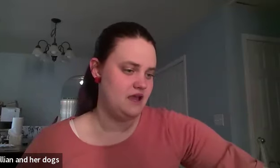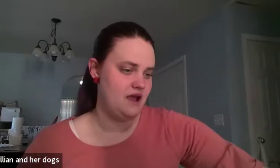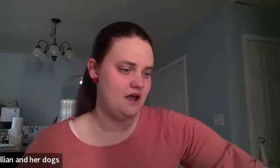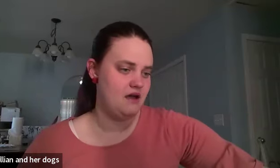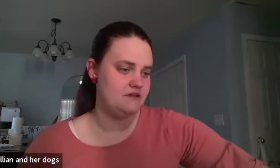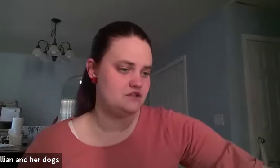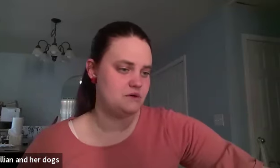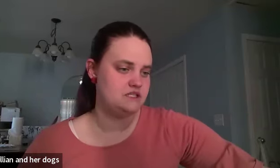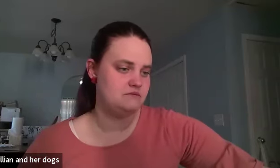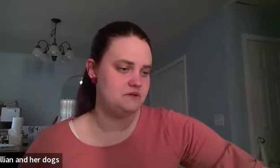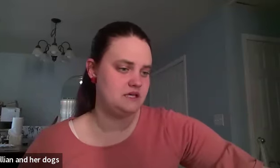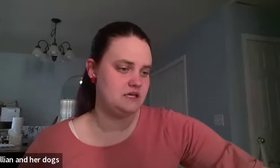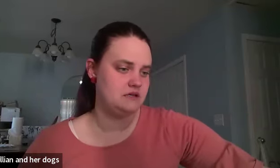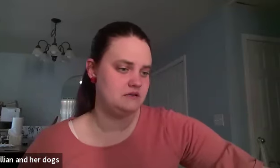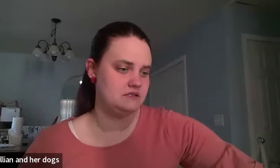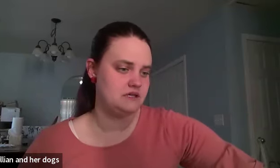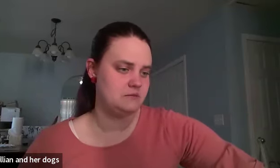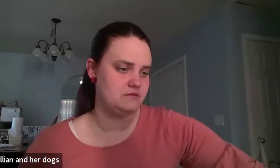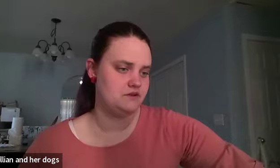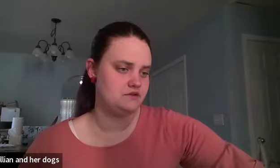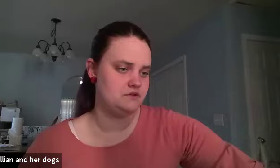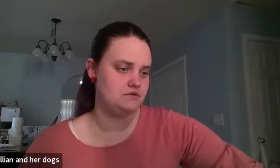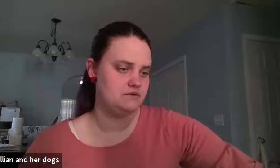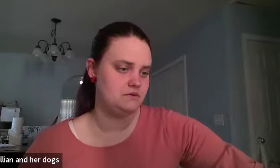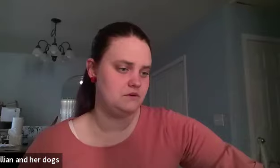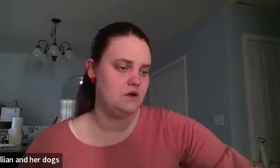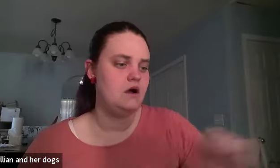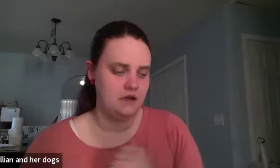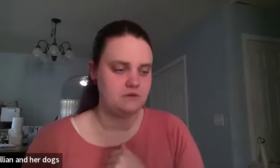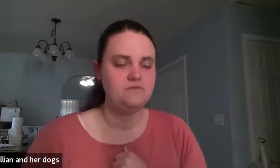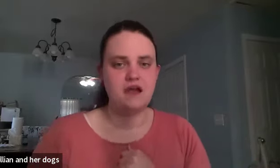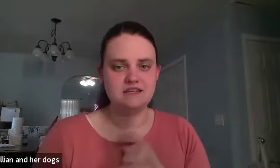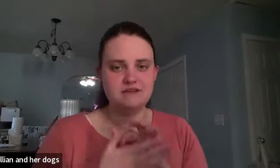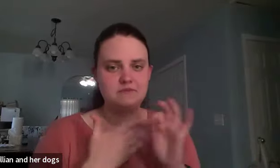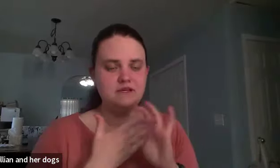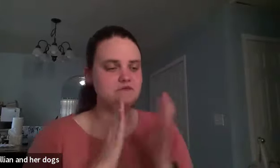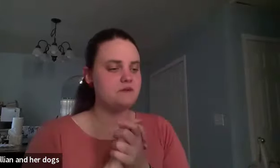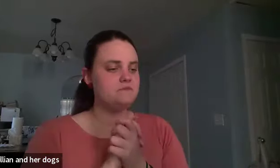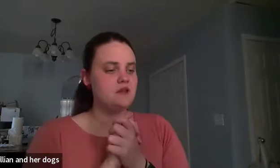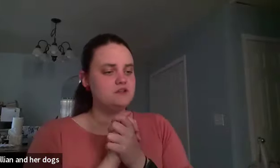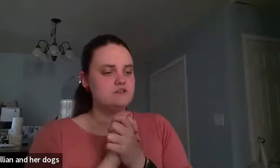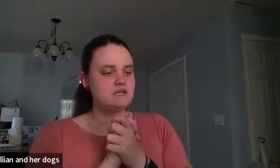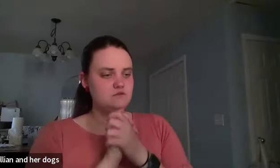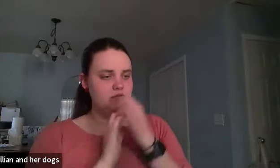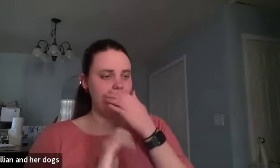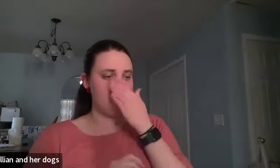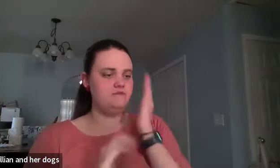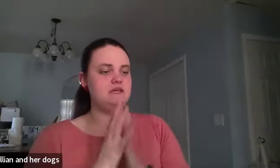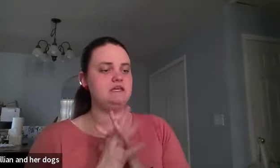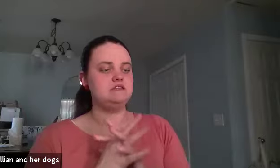we have is going to be, let's see, how many we done to? Okay, good. I just having to keep myself up. So the next one we have is